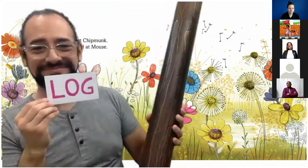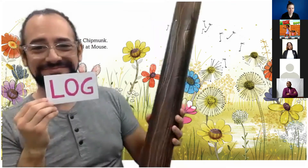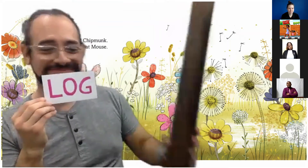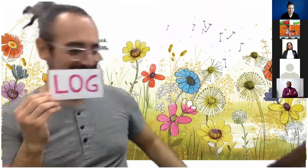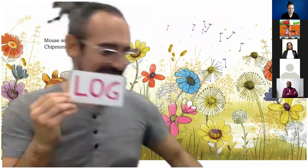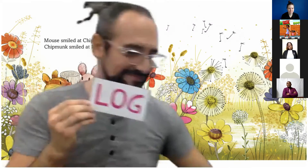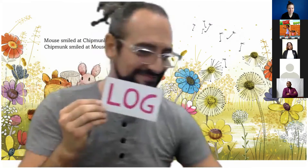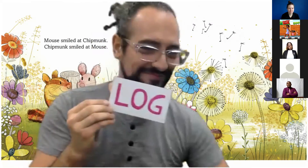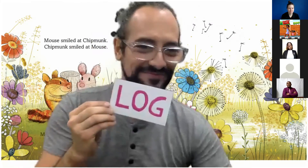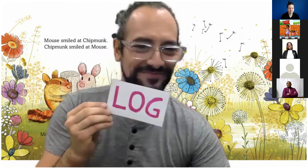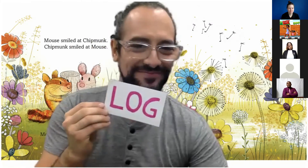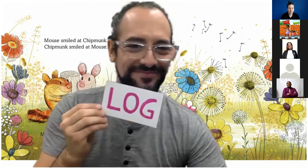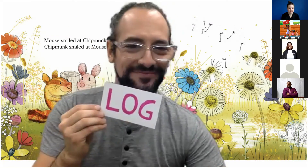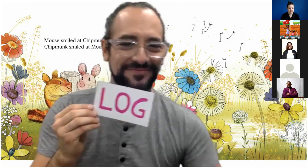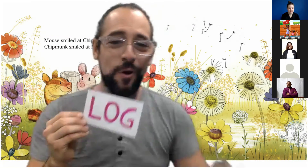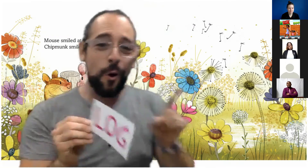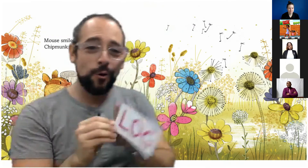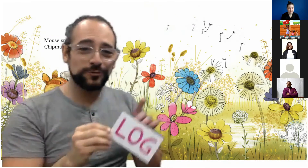Log.